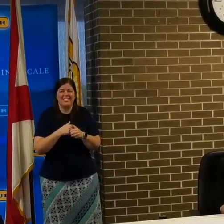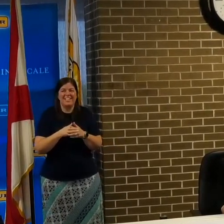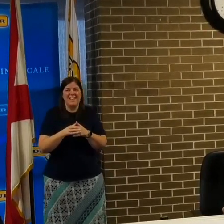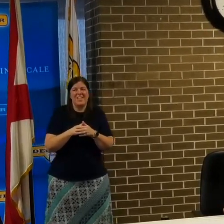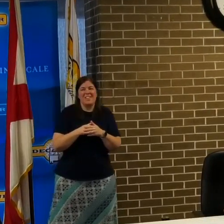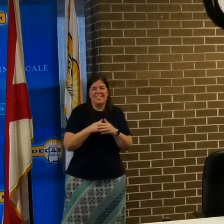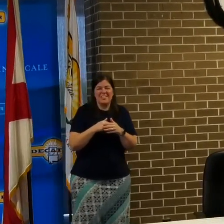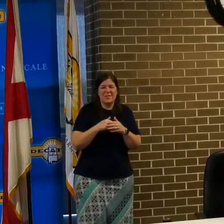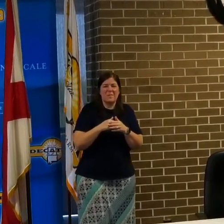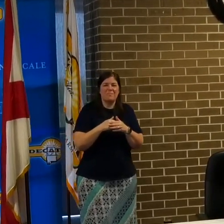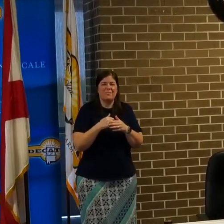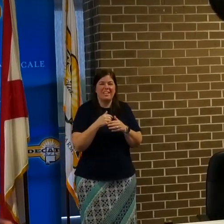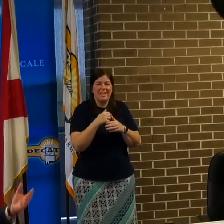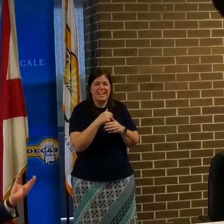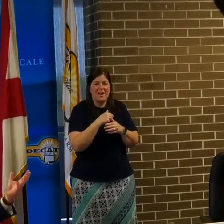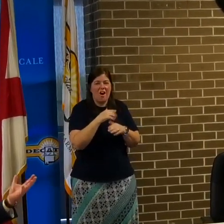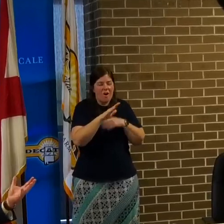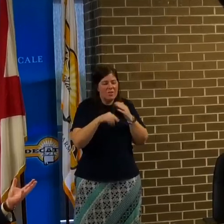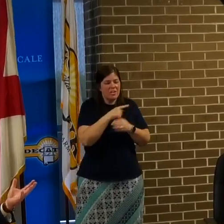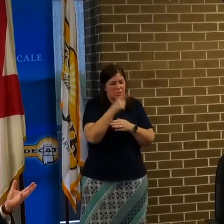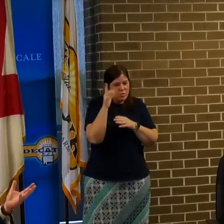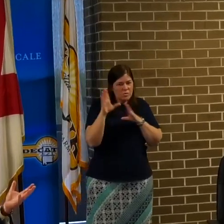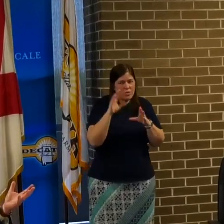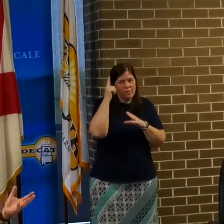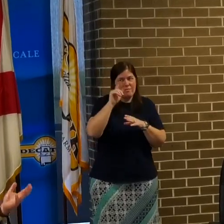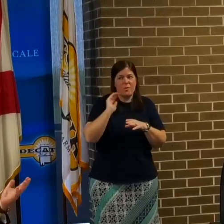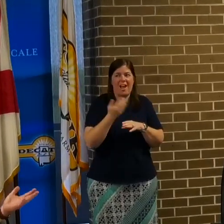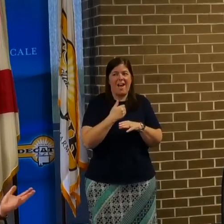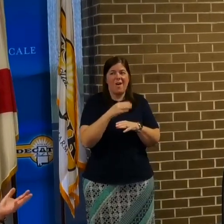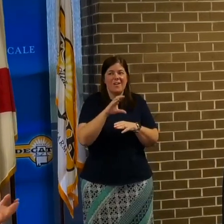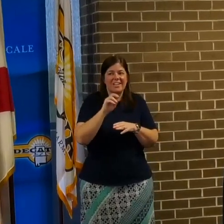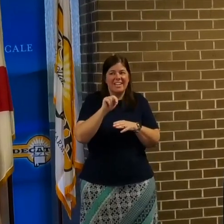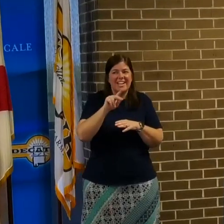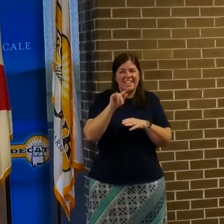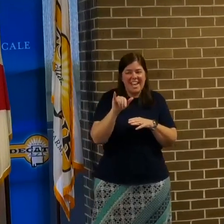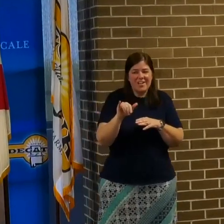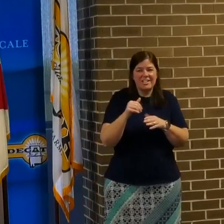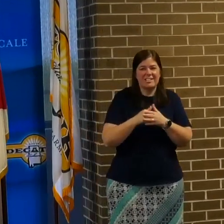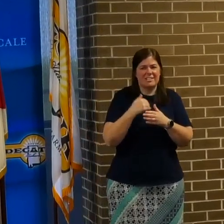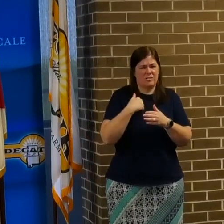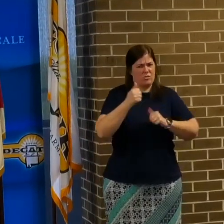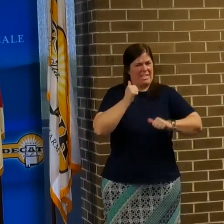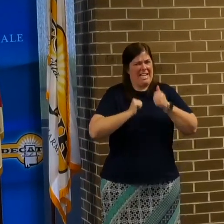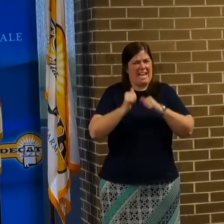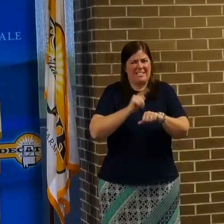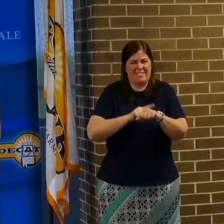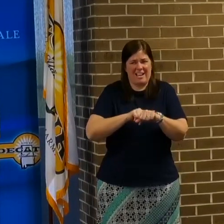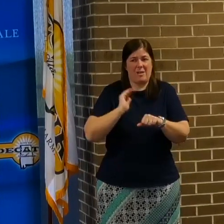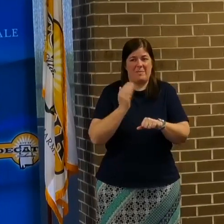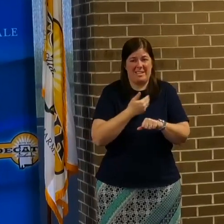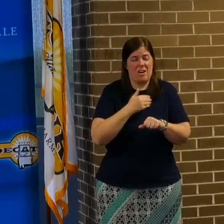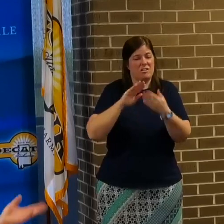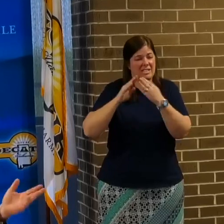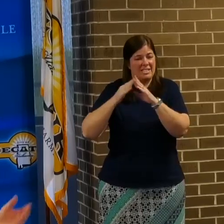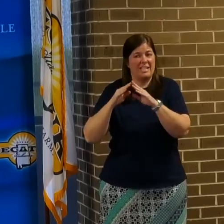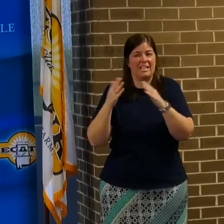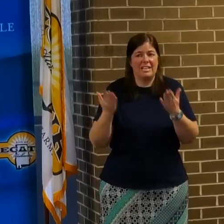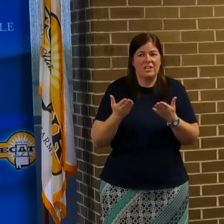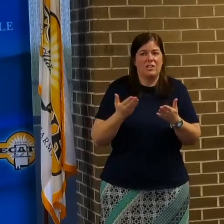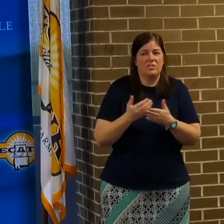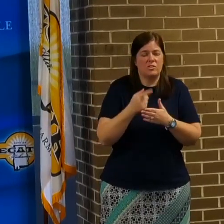county as it relates to tourism. This is typically a very active time in our community. Yes, and, it is. And so anyway,